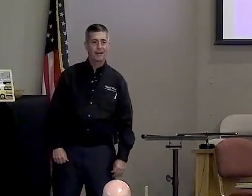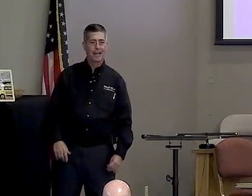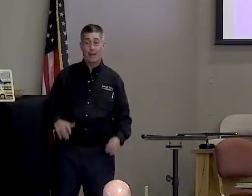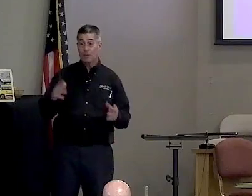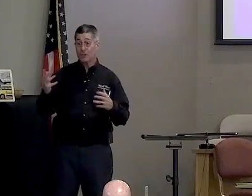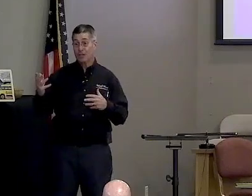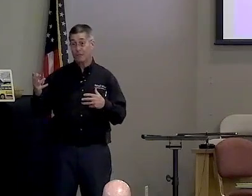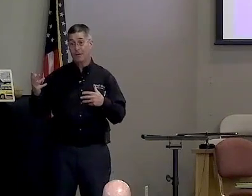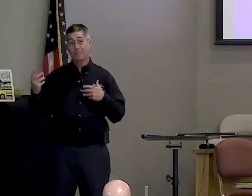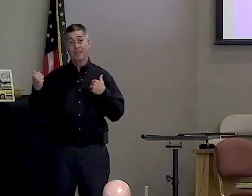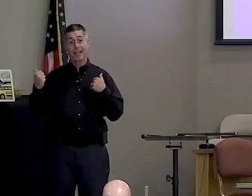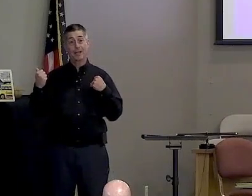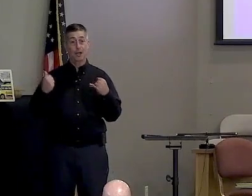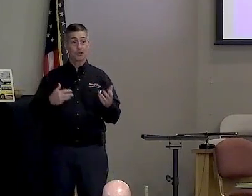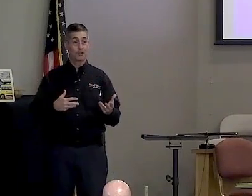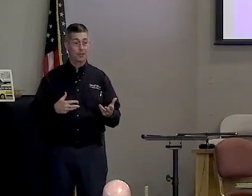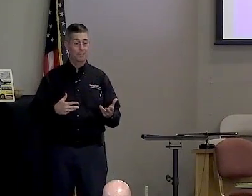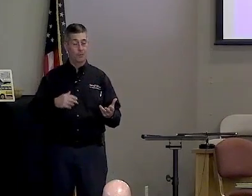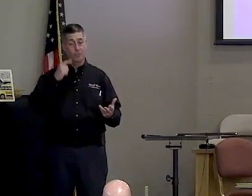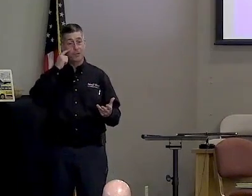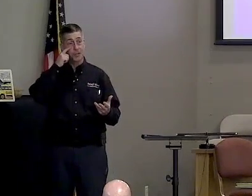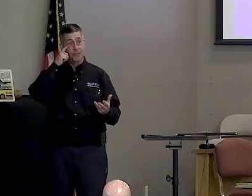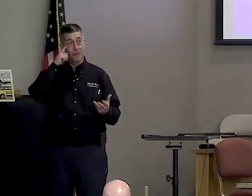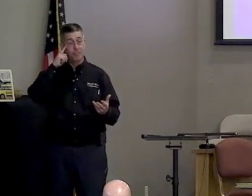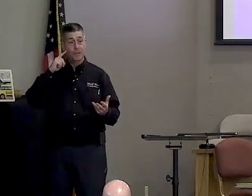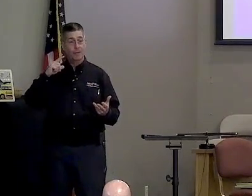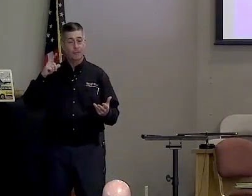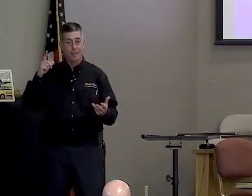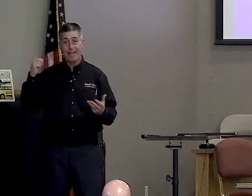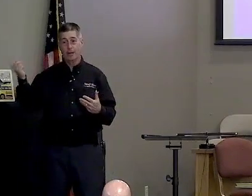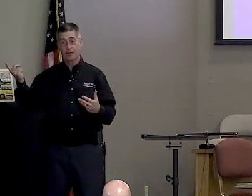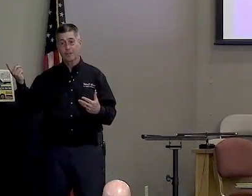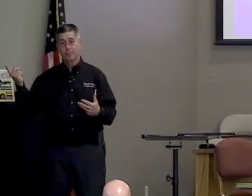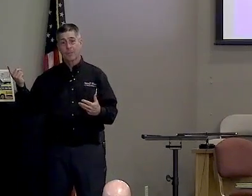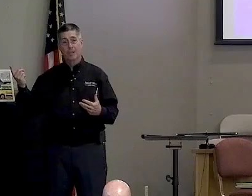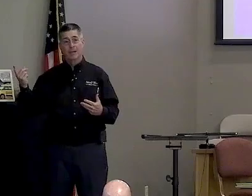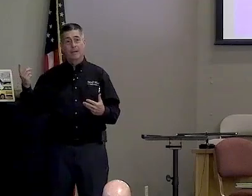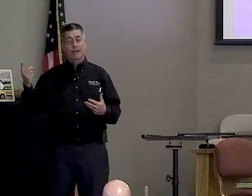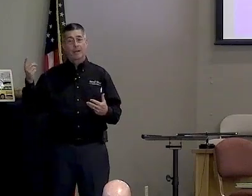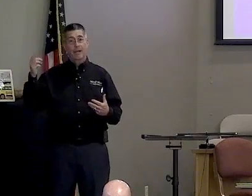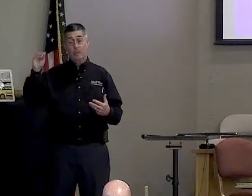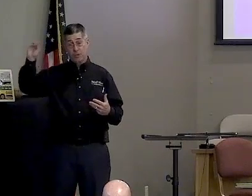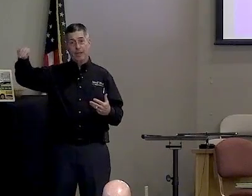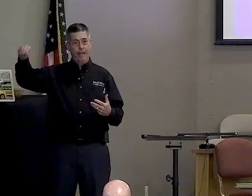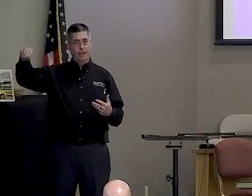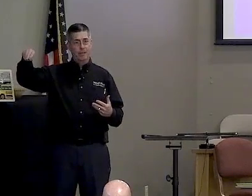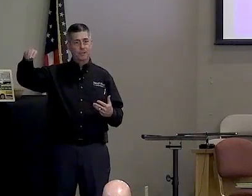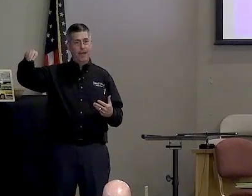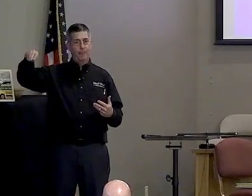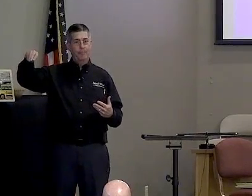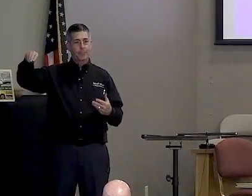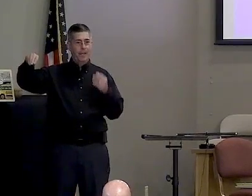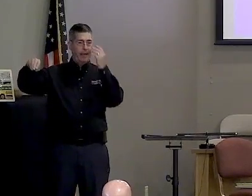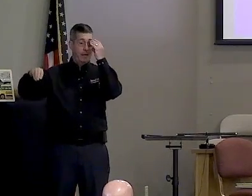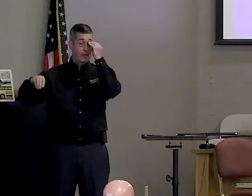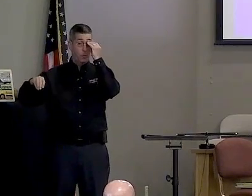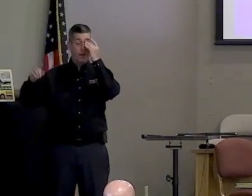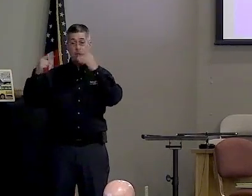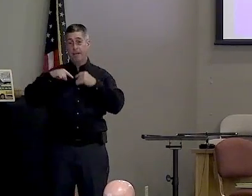Language is different and culture is different. One missionary from England, he was in England at the time, and his wife did not